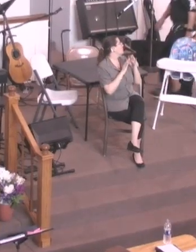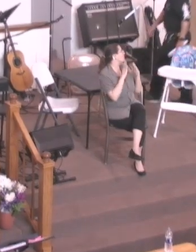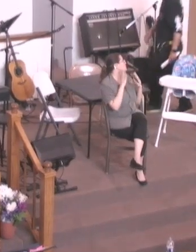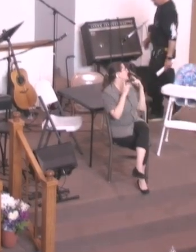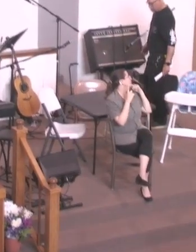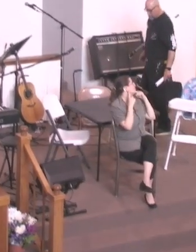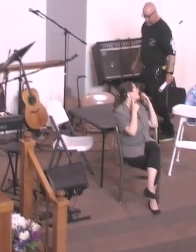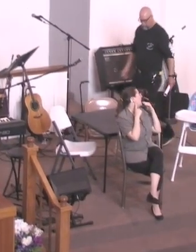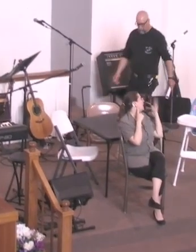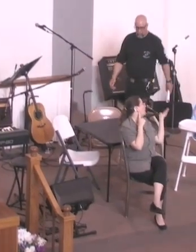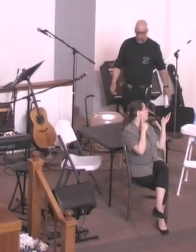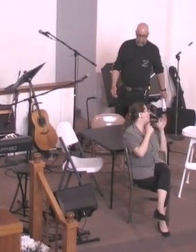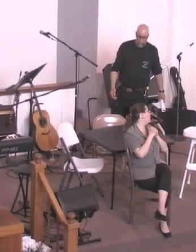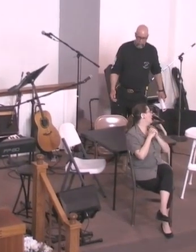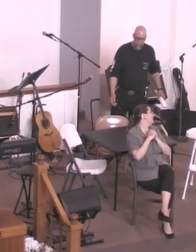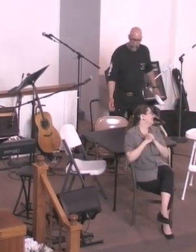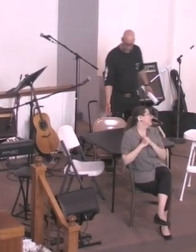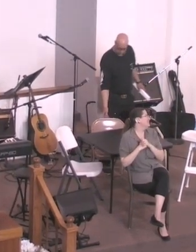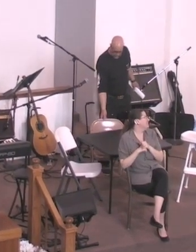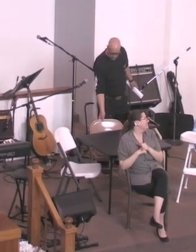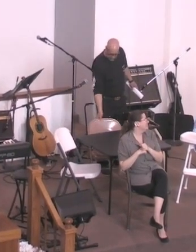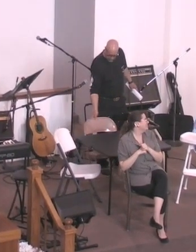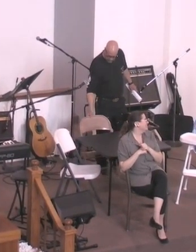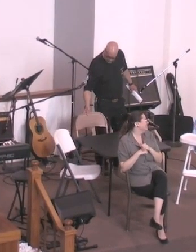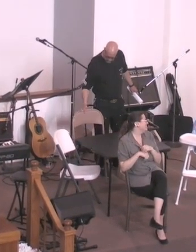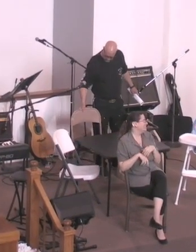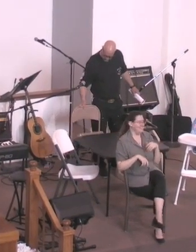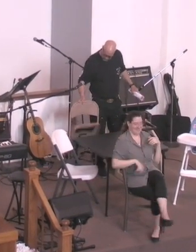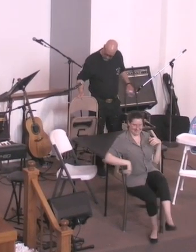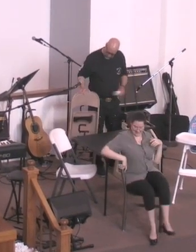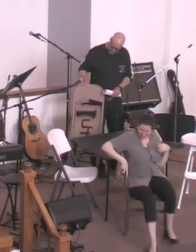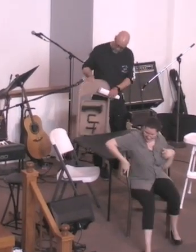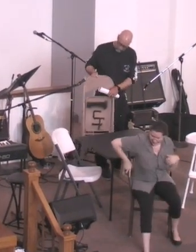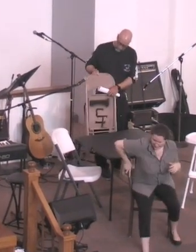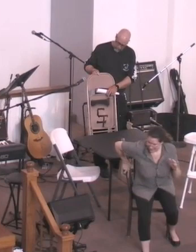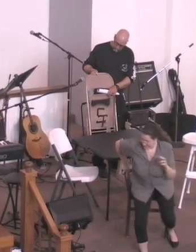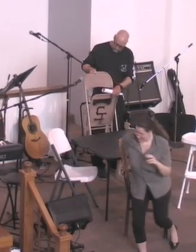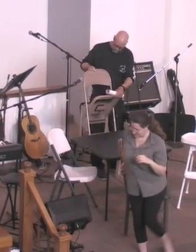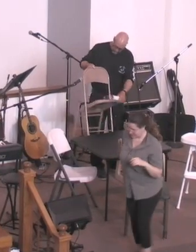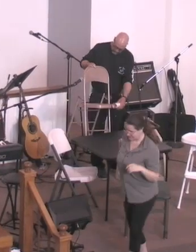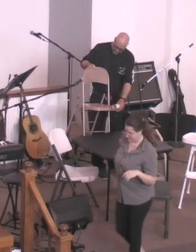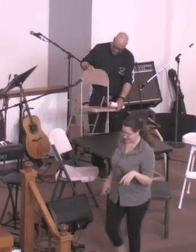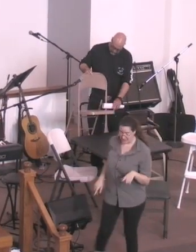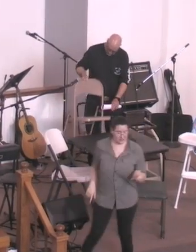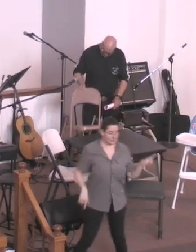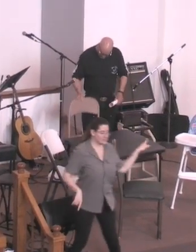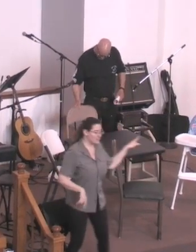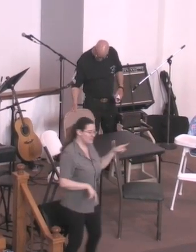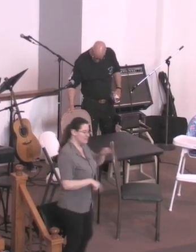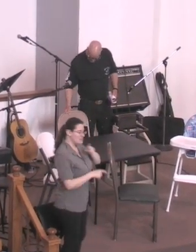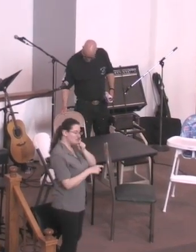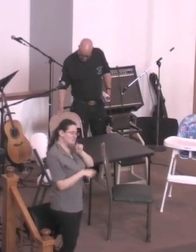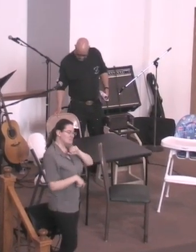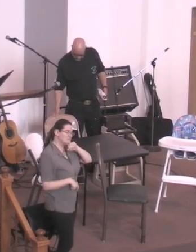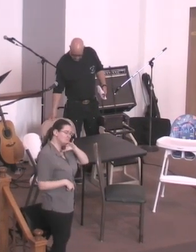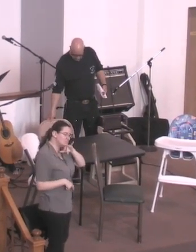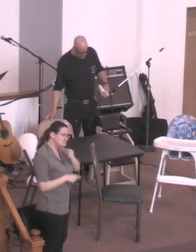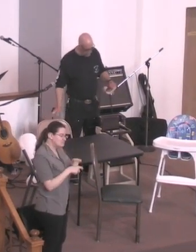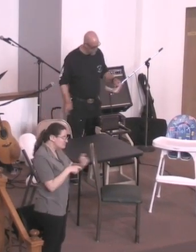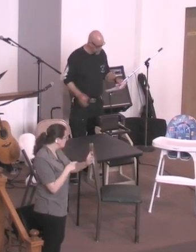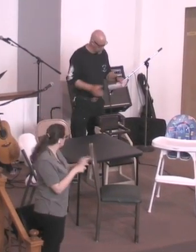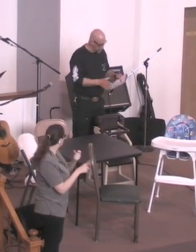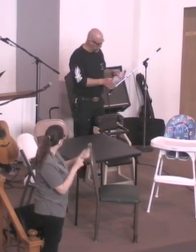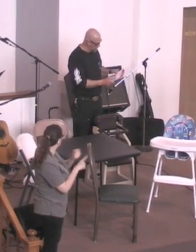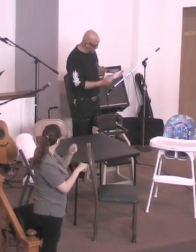We're going to shoot this one. This one here. Kind of beat up, rat-tailed. All this